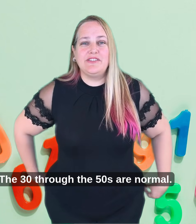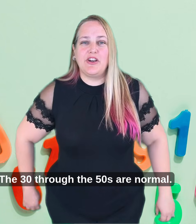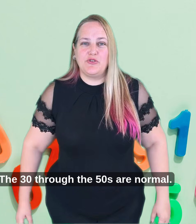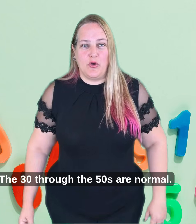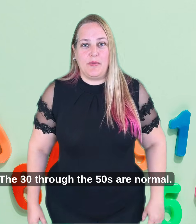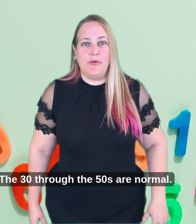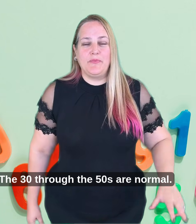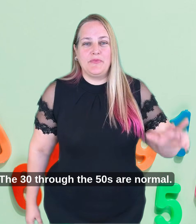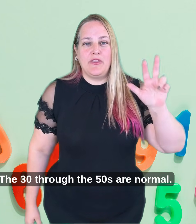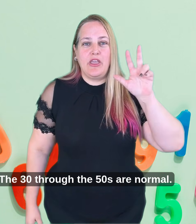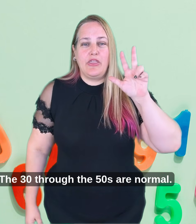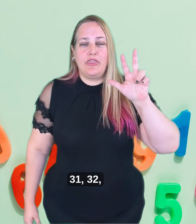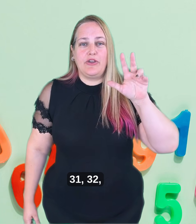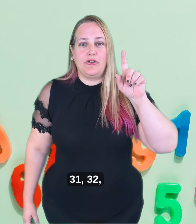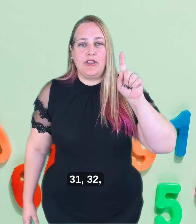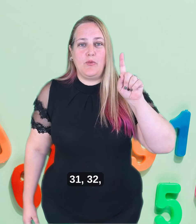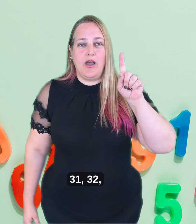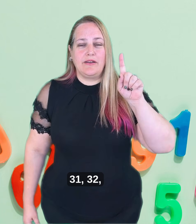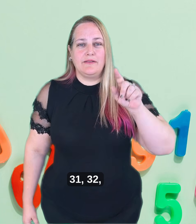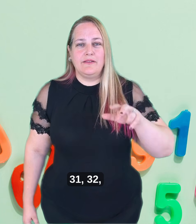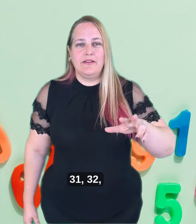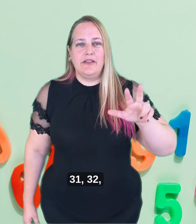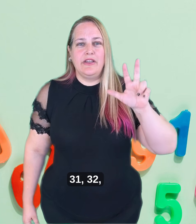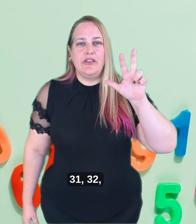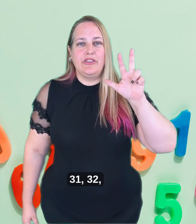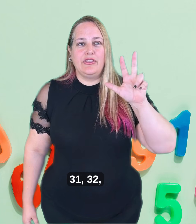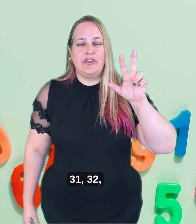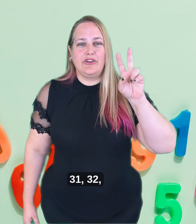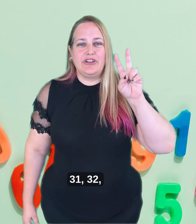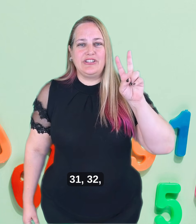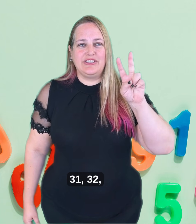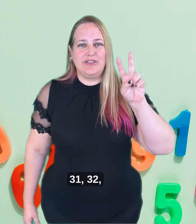are normal. 31, 32,